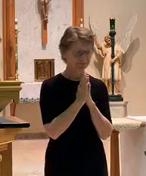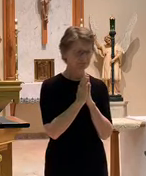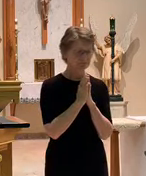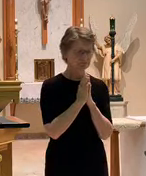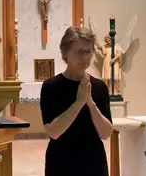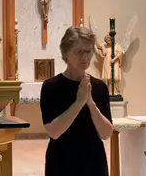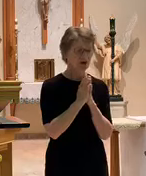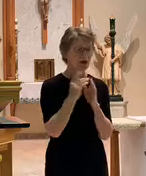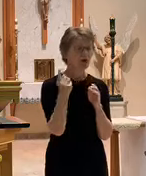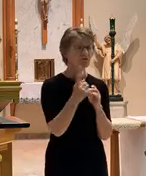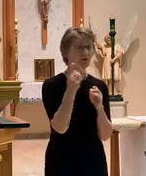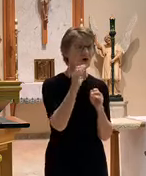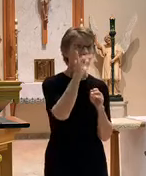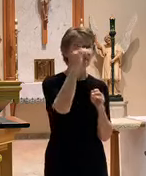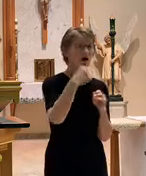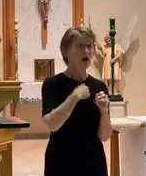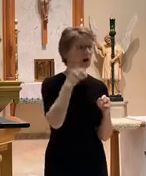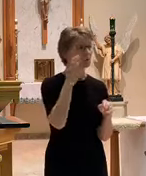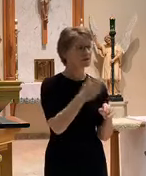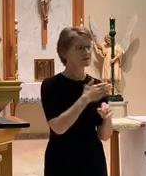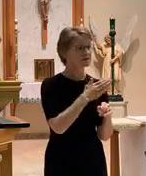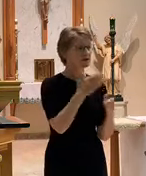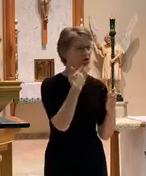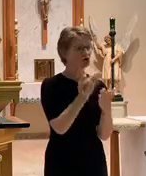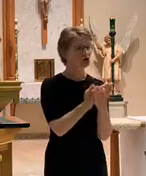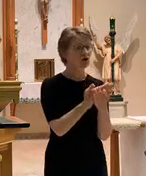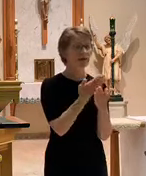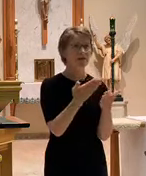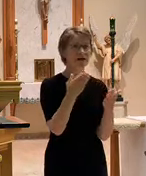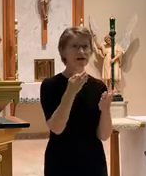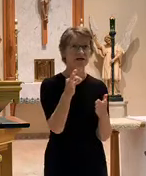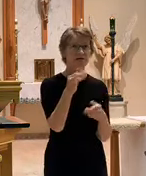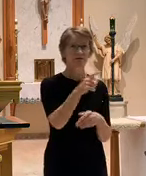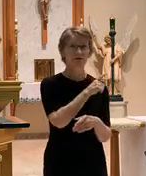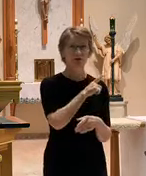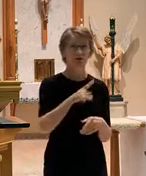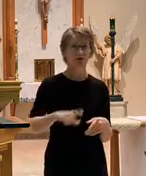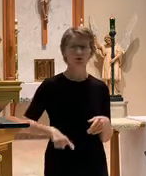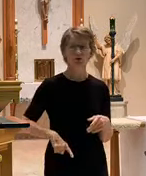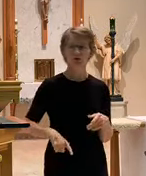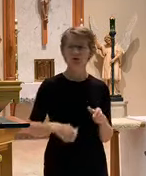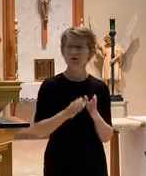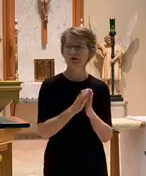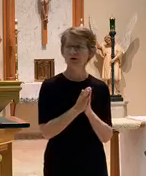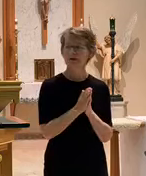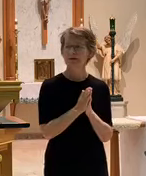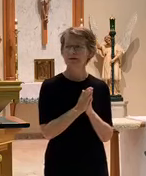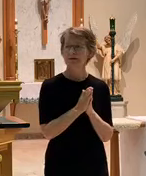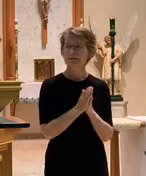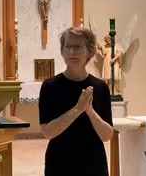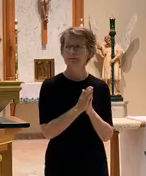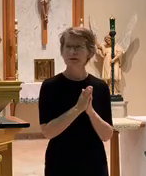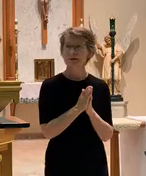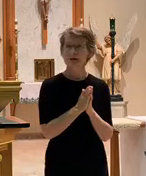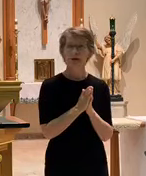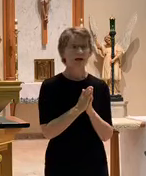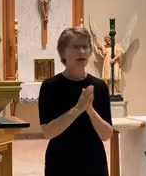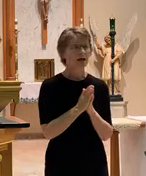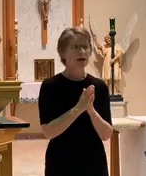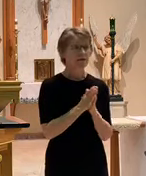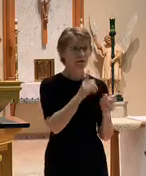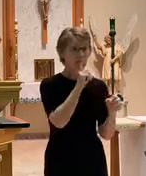Forever I will sing the goodness of the Lord. Forever I will sing the goodness of the Lord. The